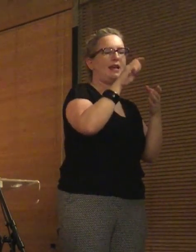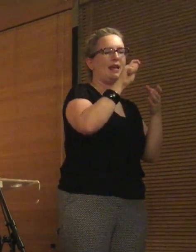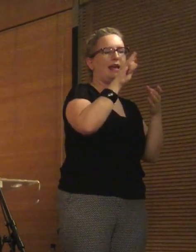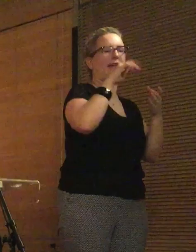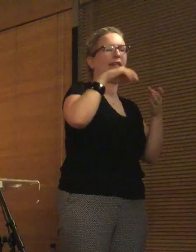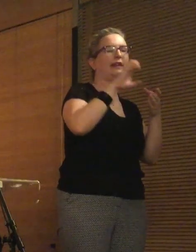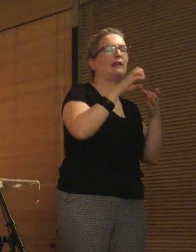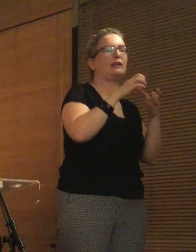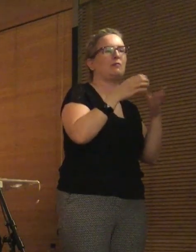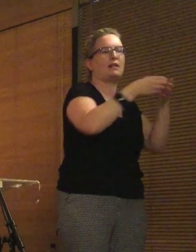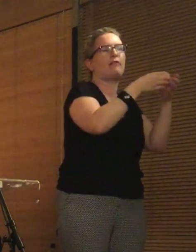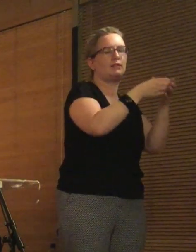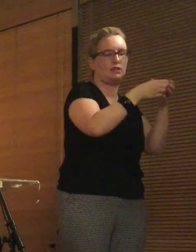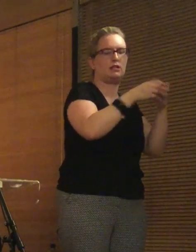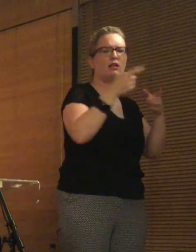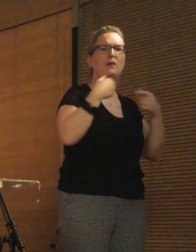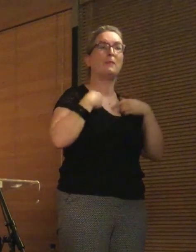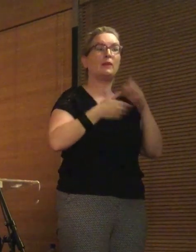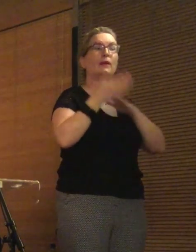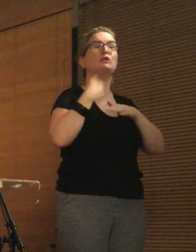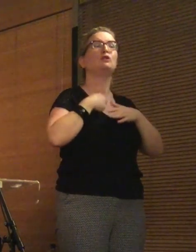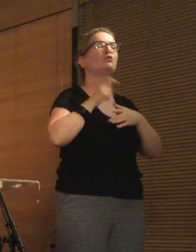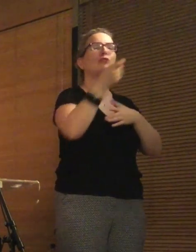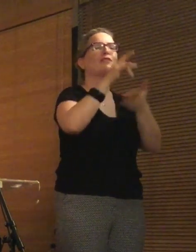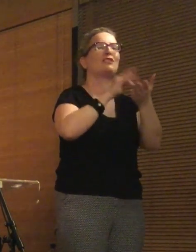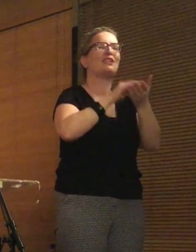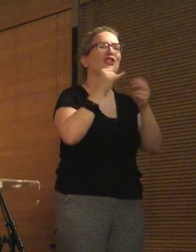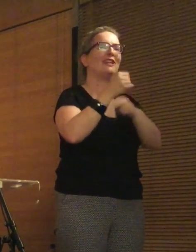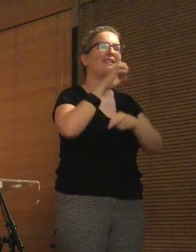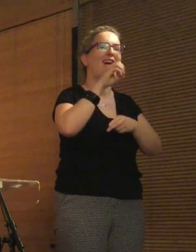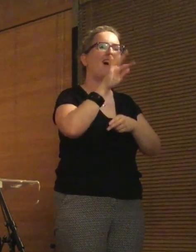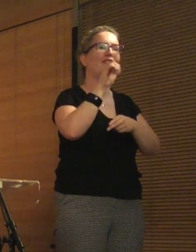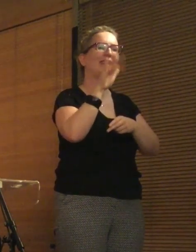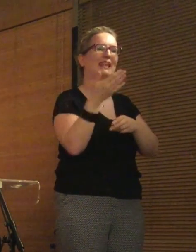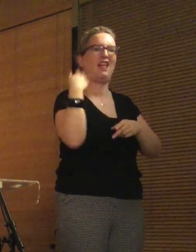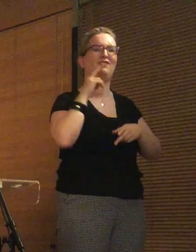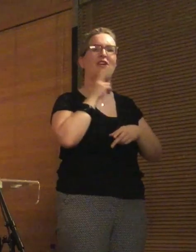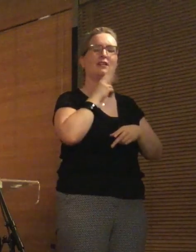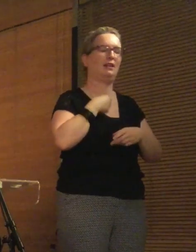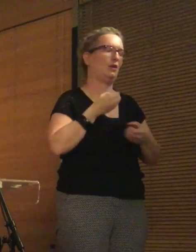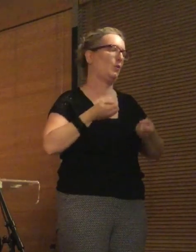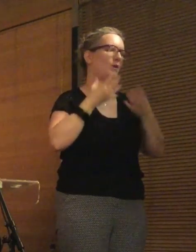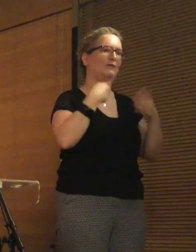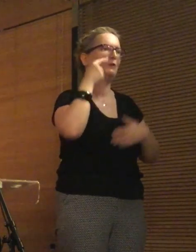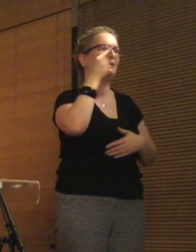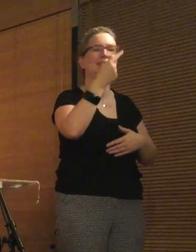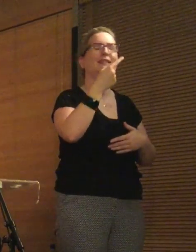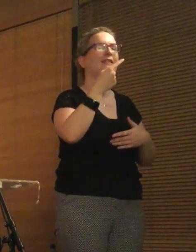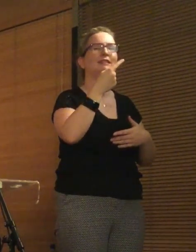Offaly Travellers Centre, and it really is, it's just wonderful what to see. It's in